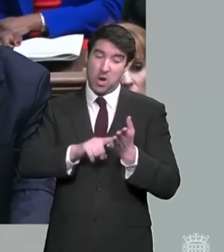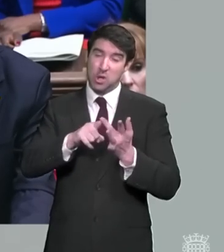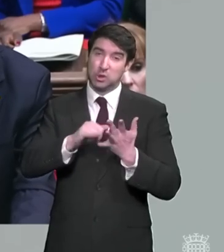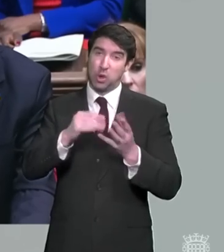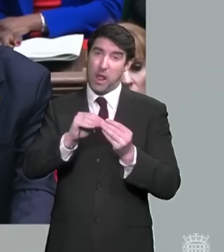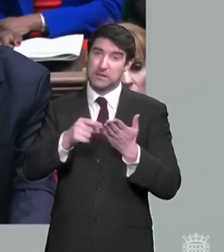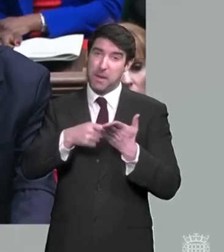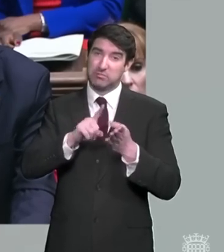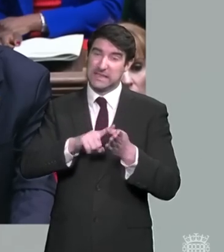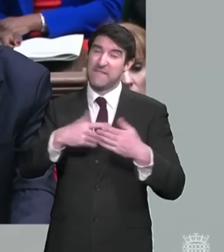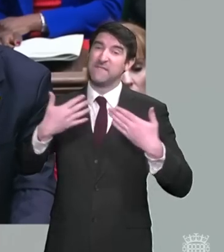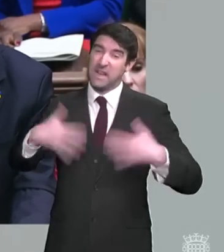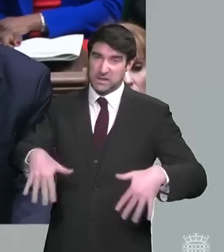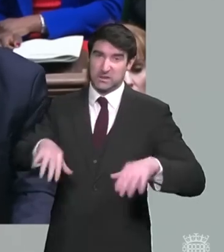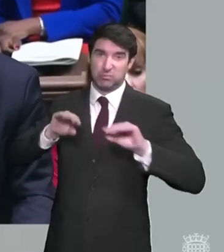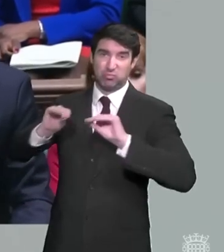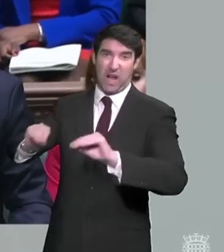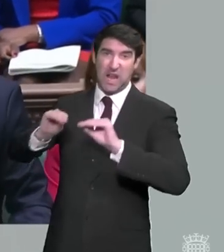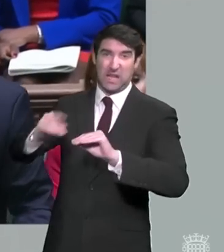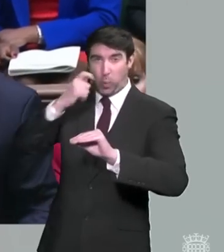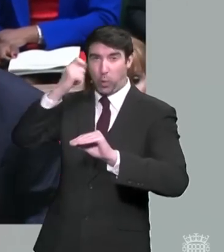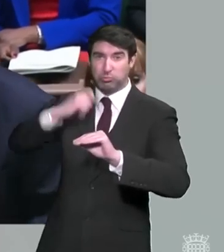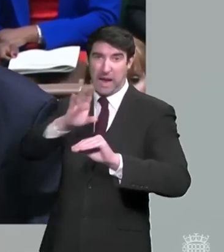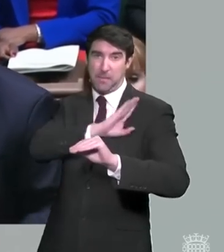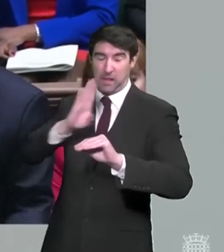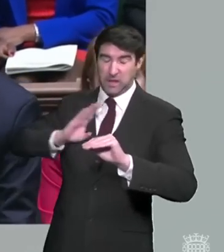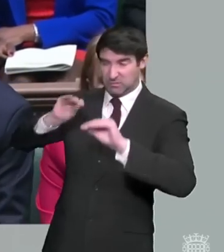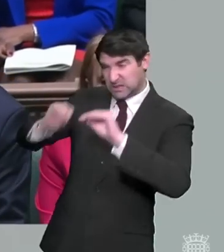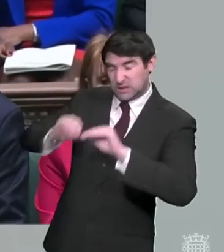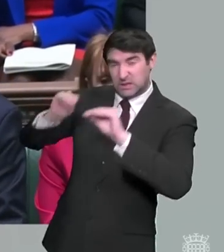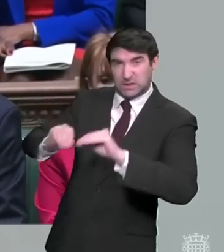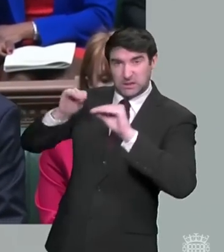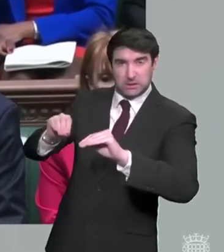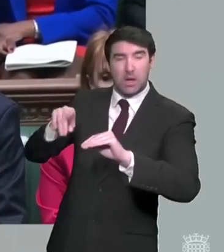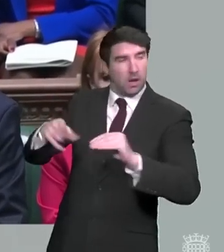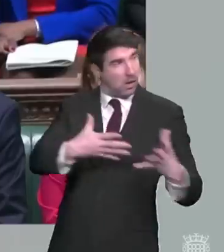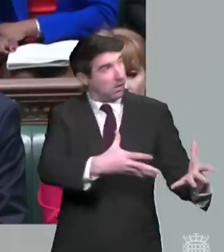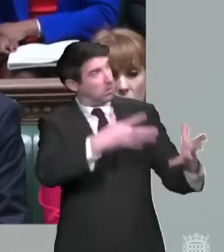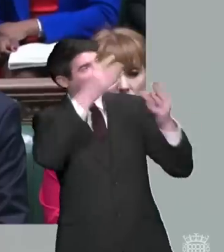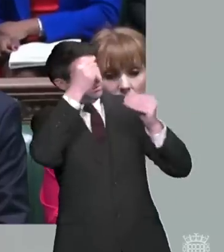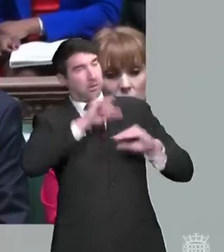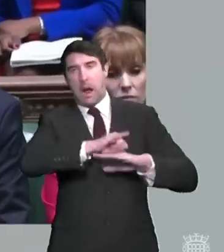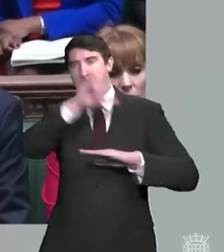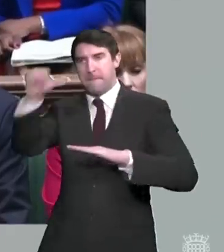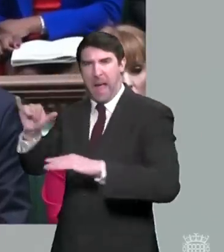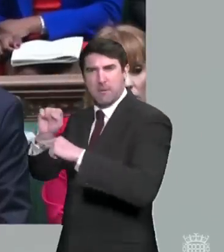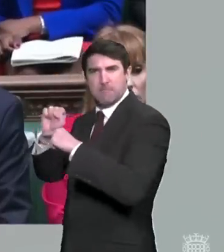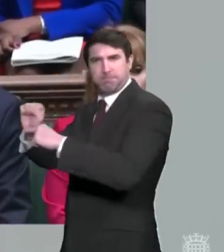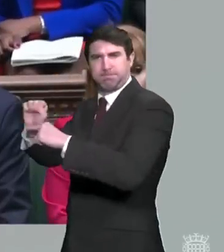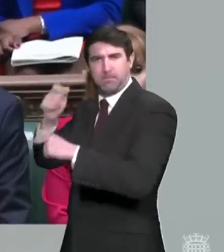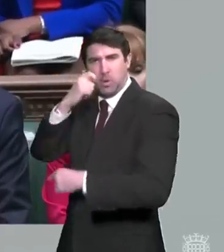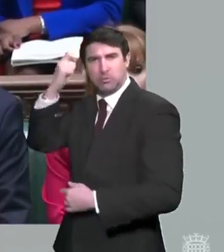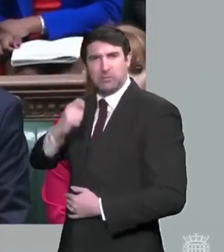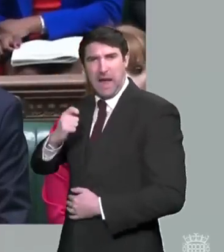in defending themselves. We all support this work and the UK's role in the international drive to ensure